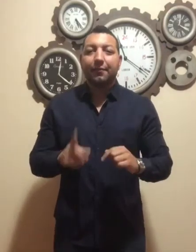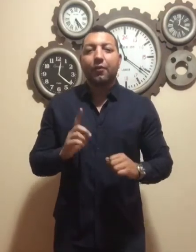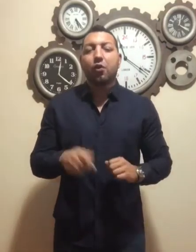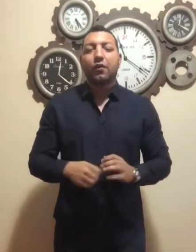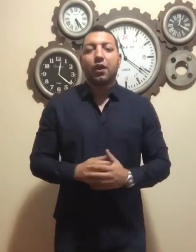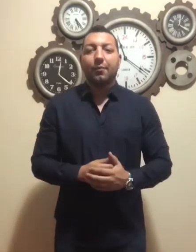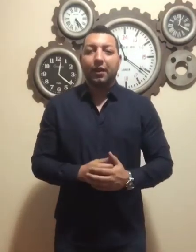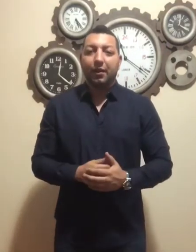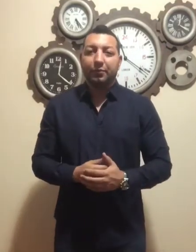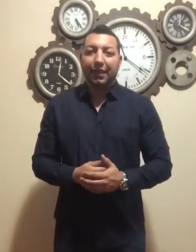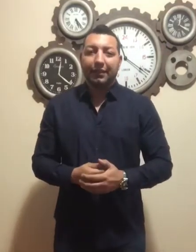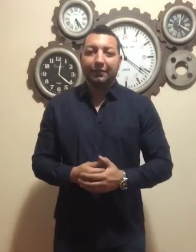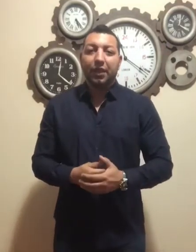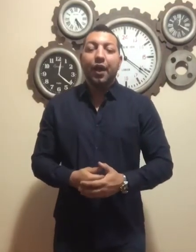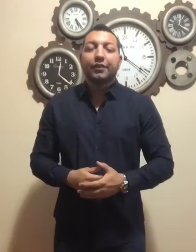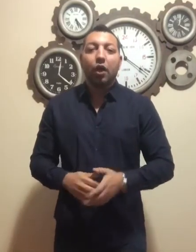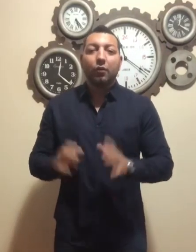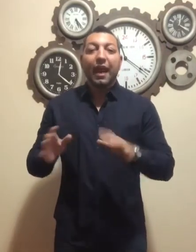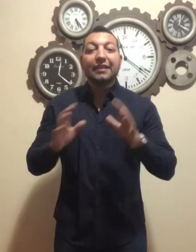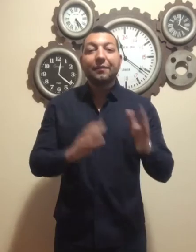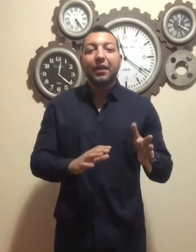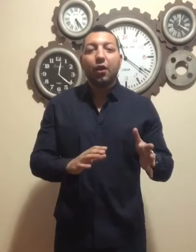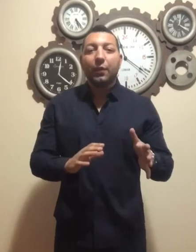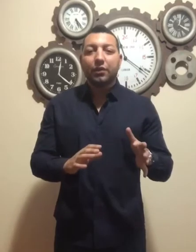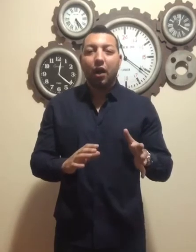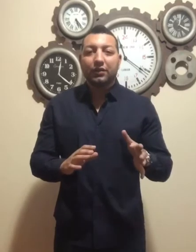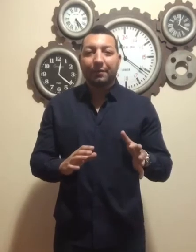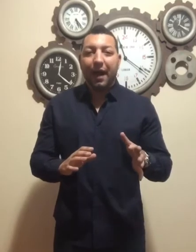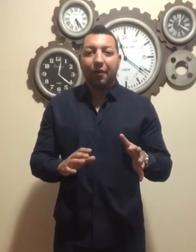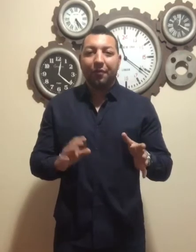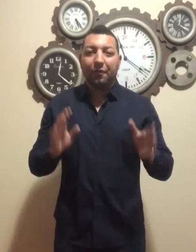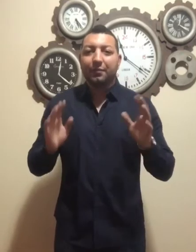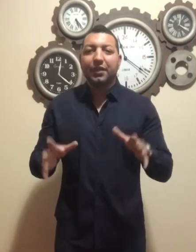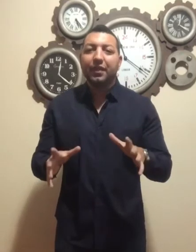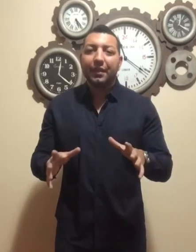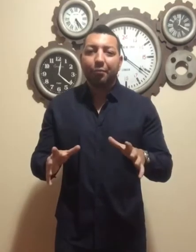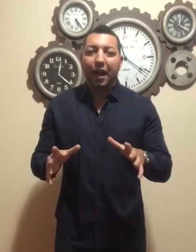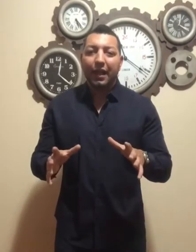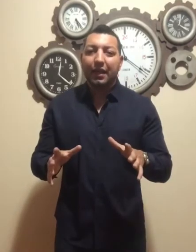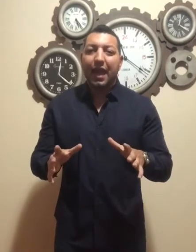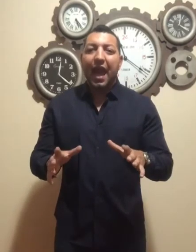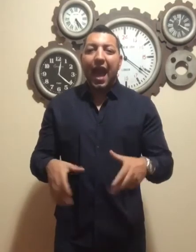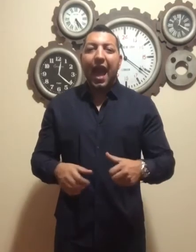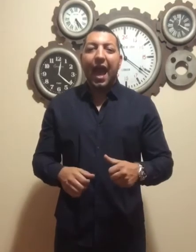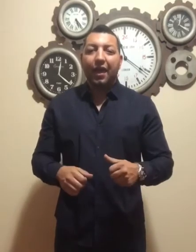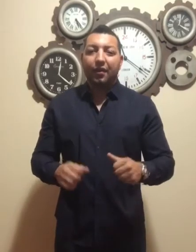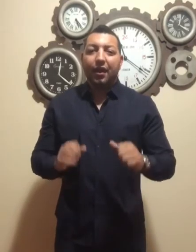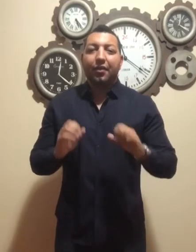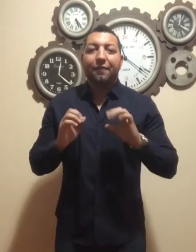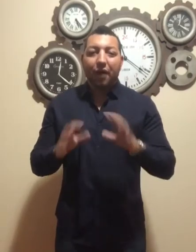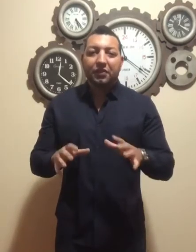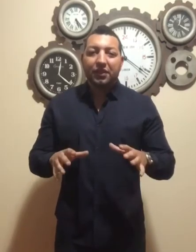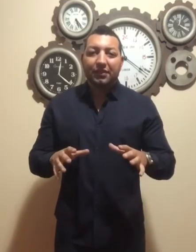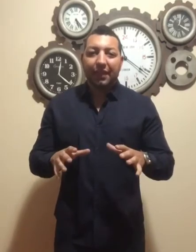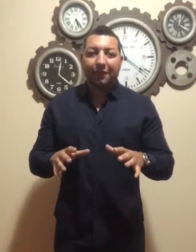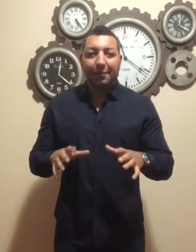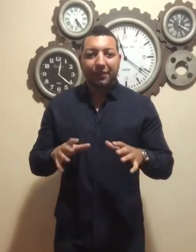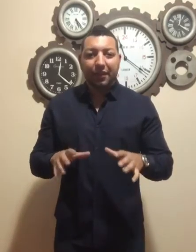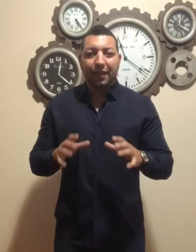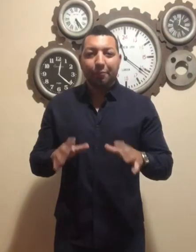for overcoming objectives. So last video we talked about the reptilian brain and the functions that the reptilian